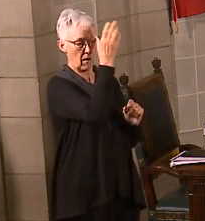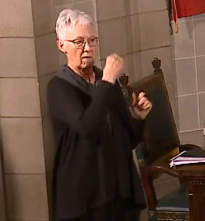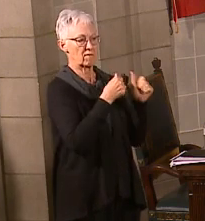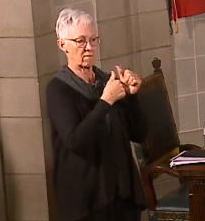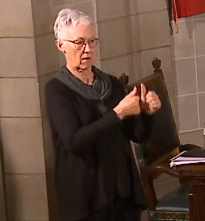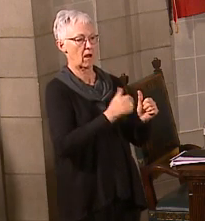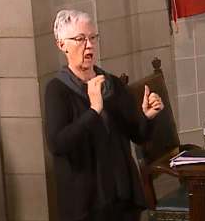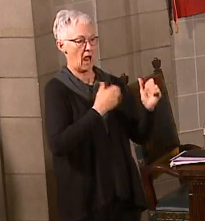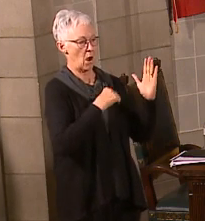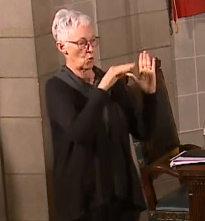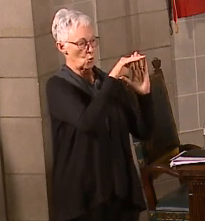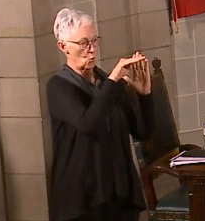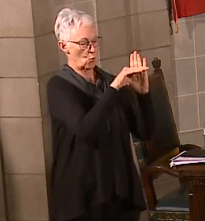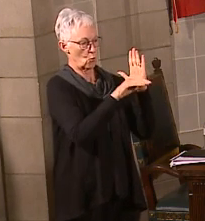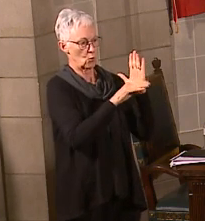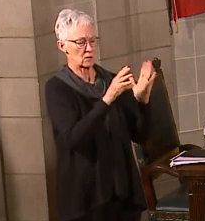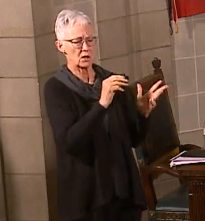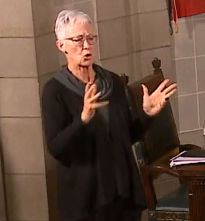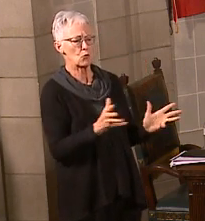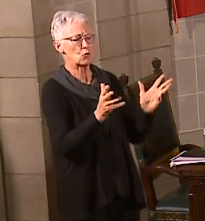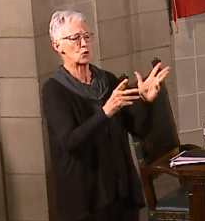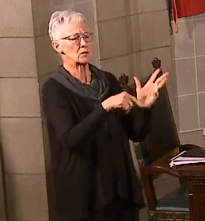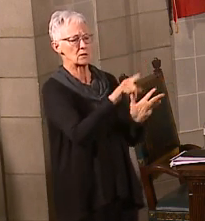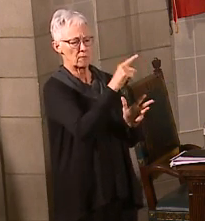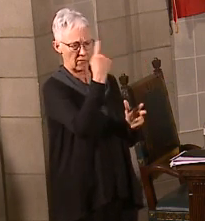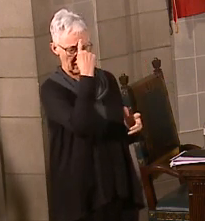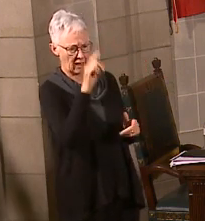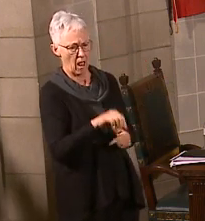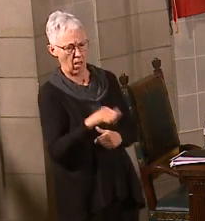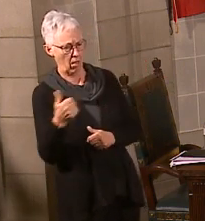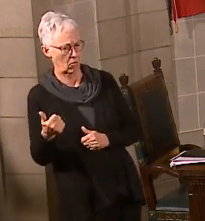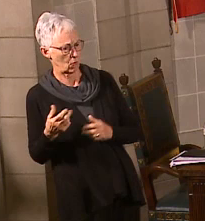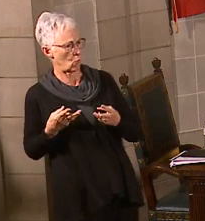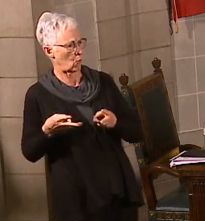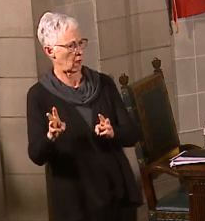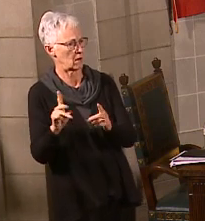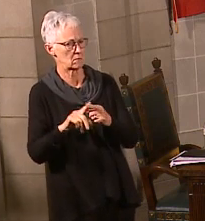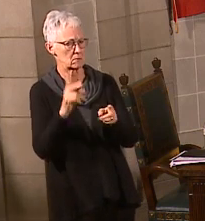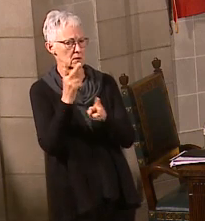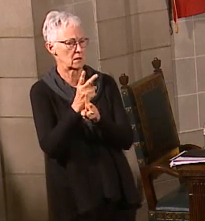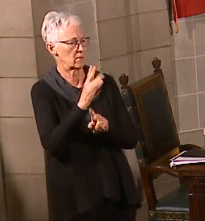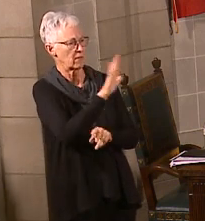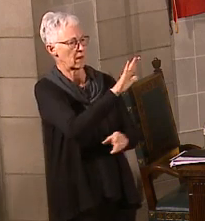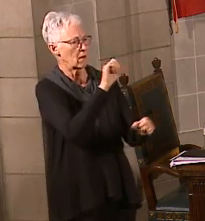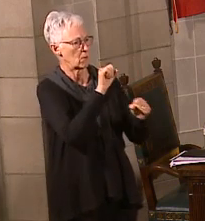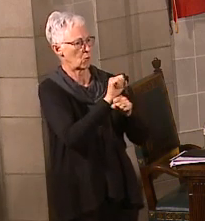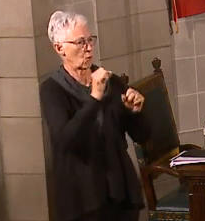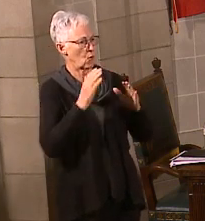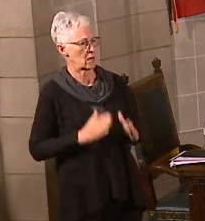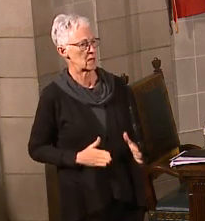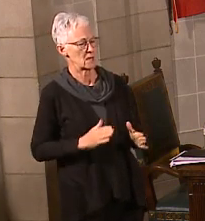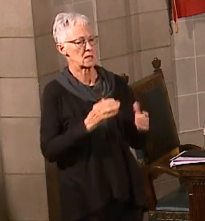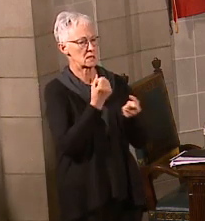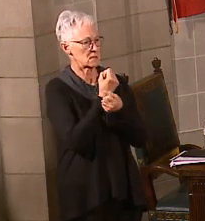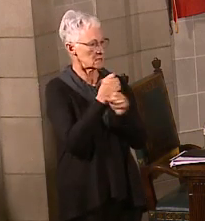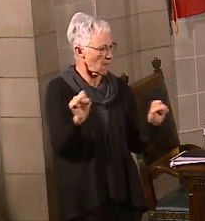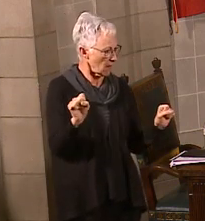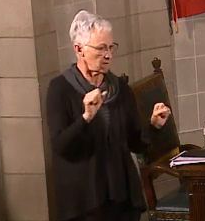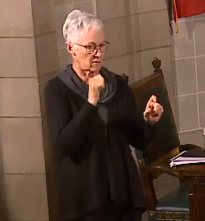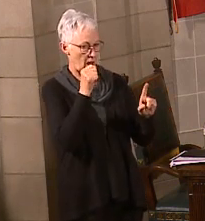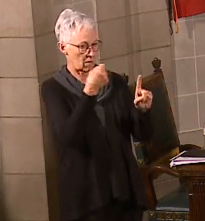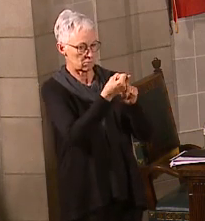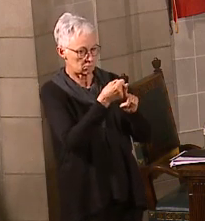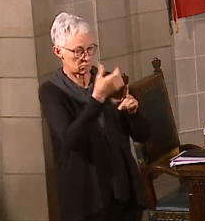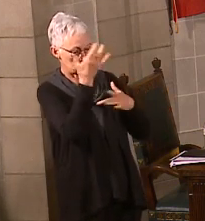them to think about other ways that could be able to do it. So that's an example of one of the things we're doing. Another example that will